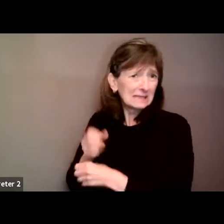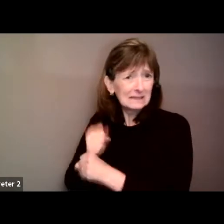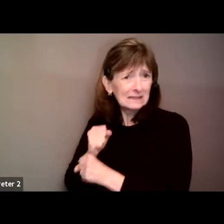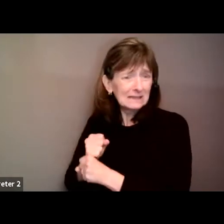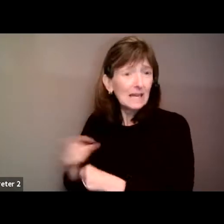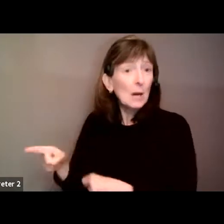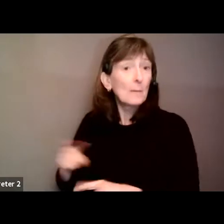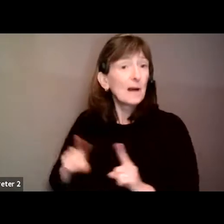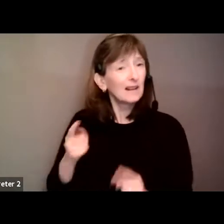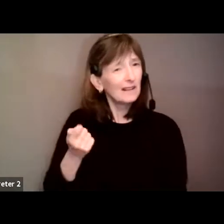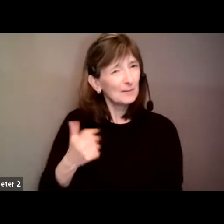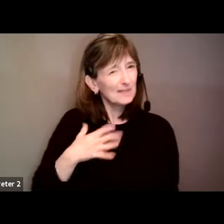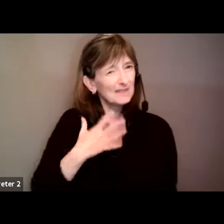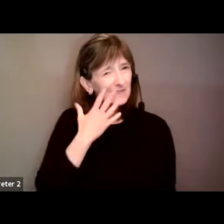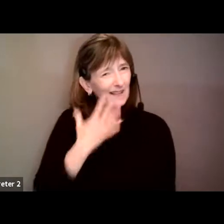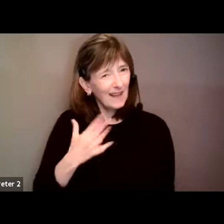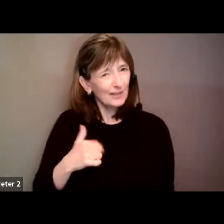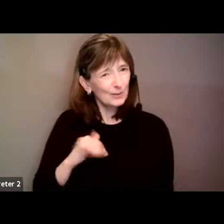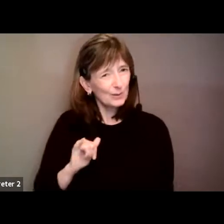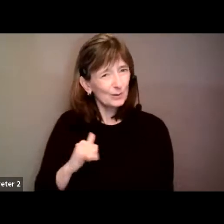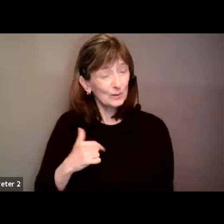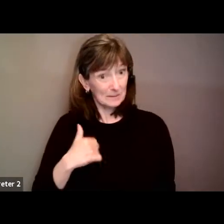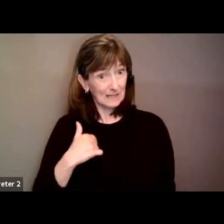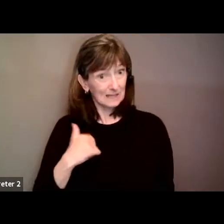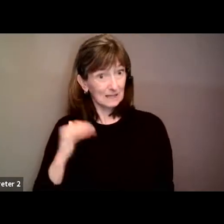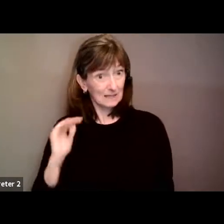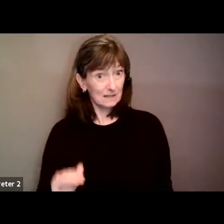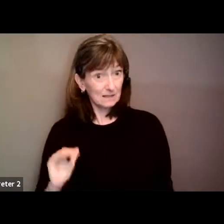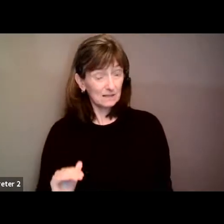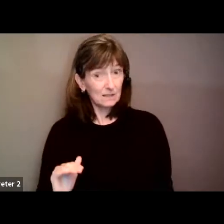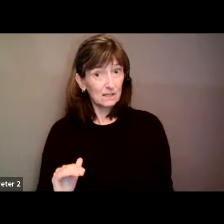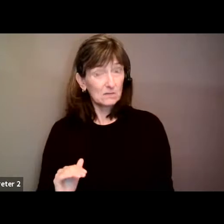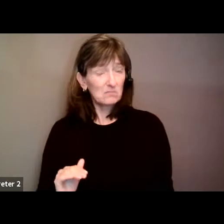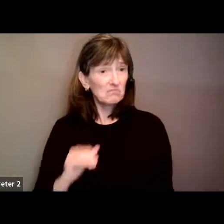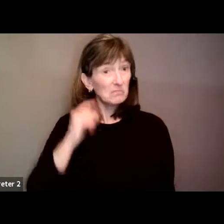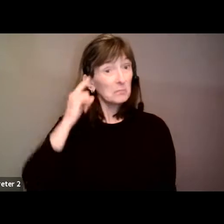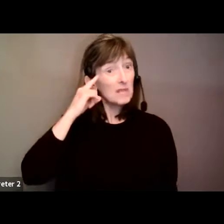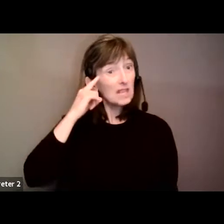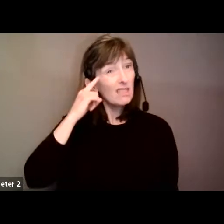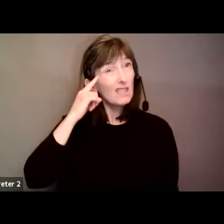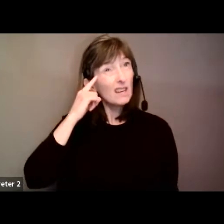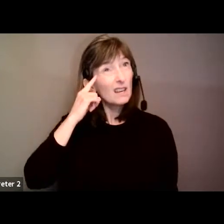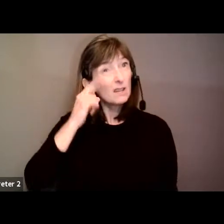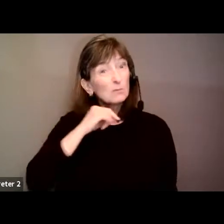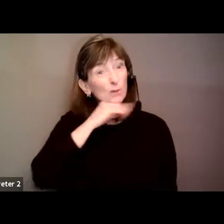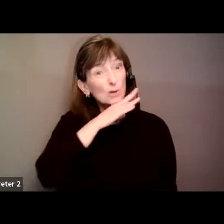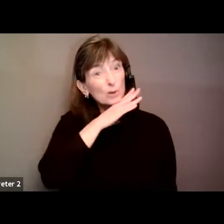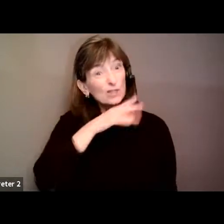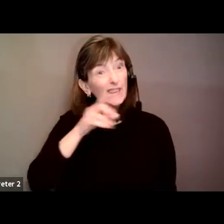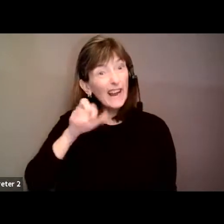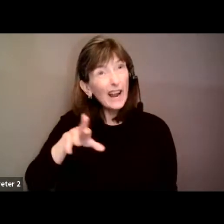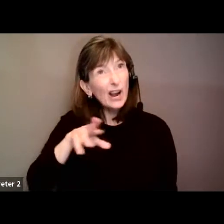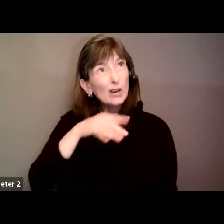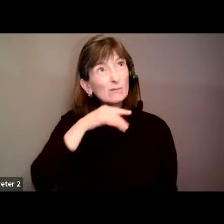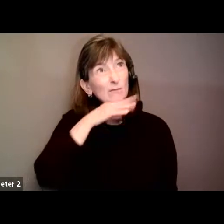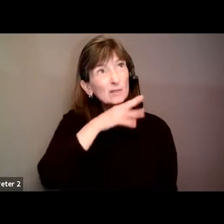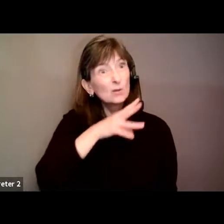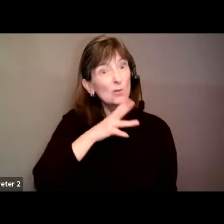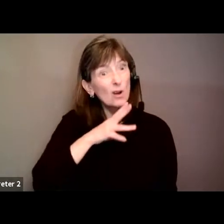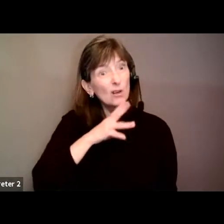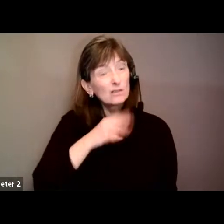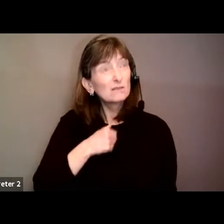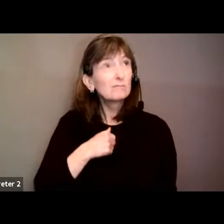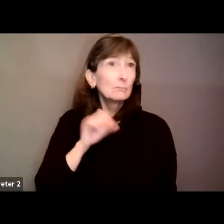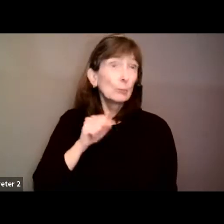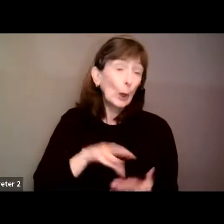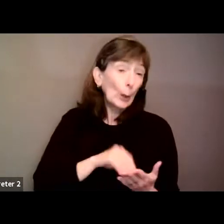of sadness. When I was a child, I wasn't thinking about the ills of pollution. Sure, we learned about recycling in